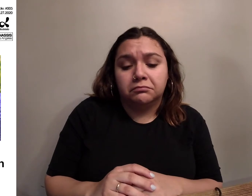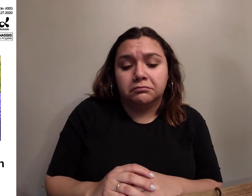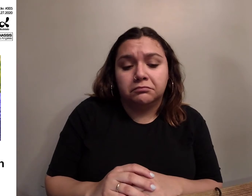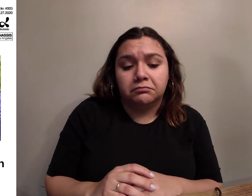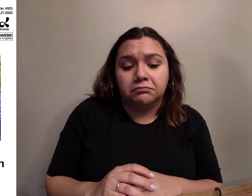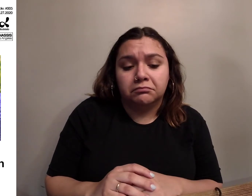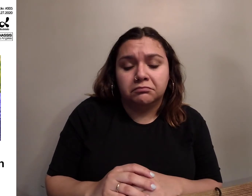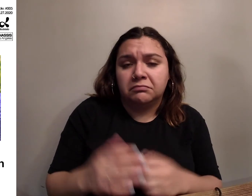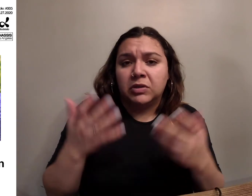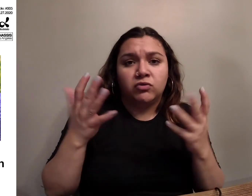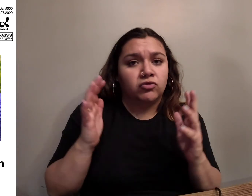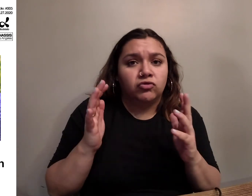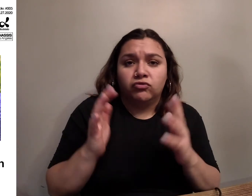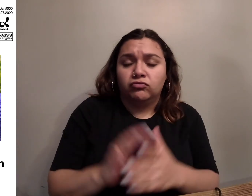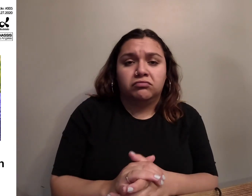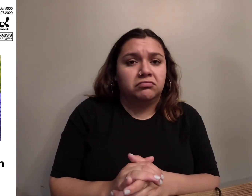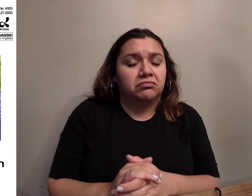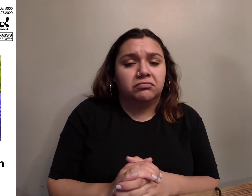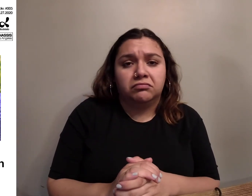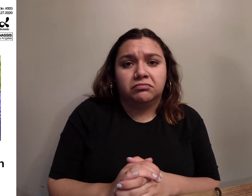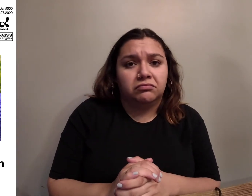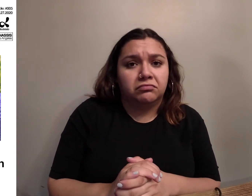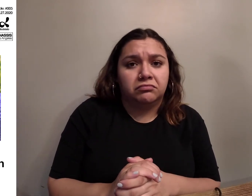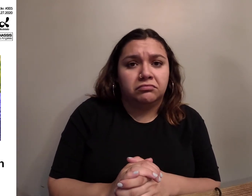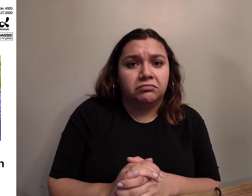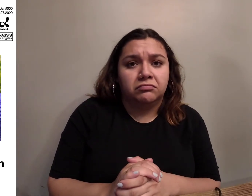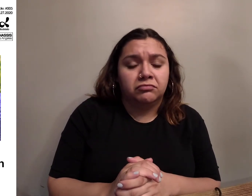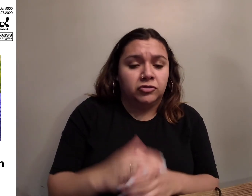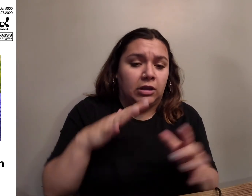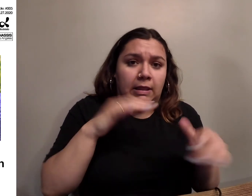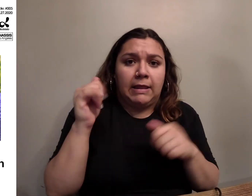that pretty much bottlenecked our exiting of the plane.